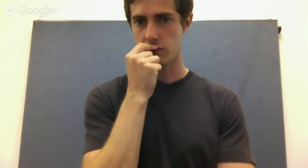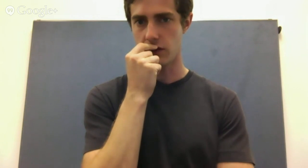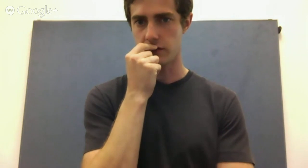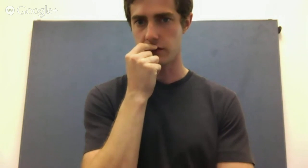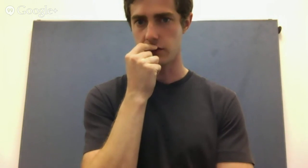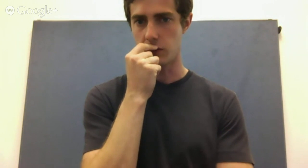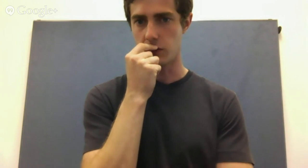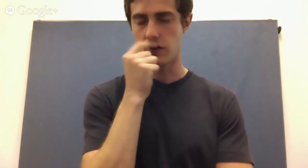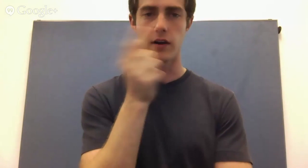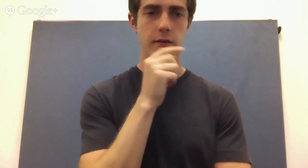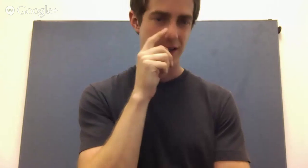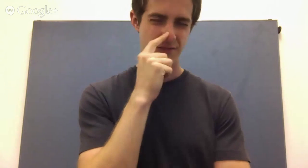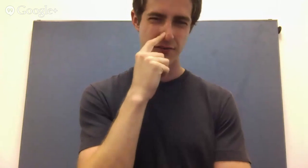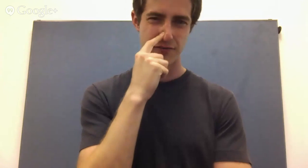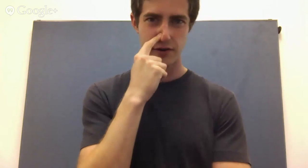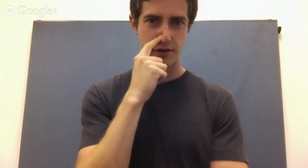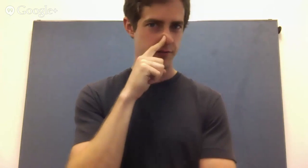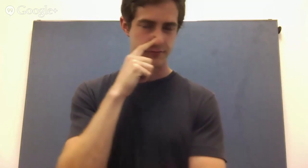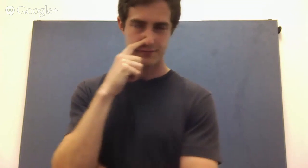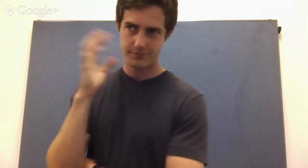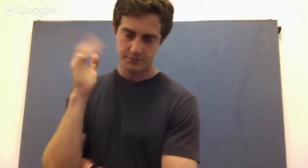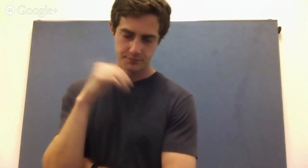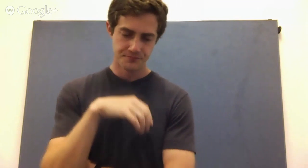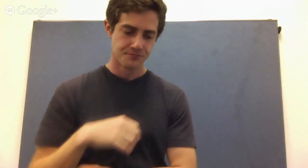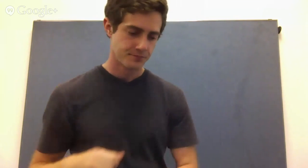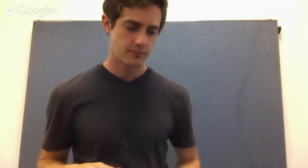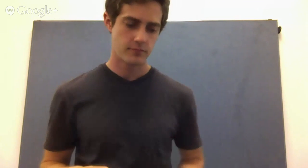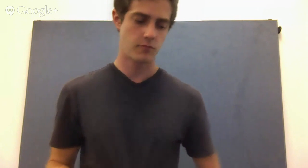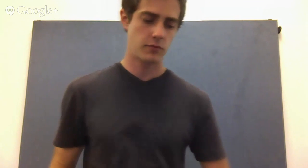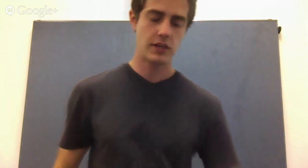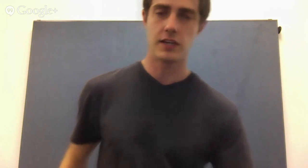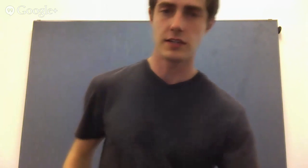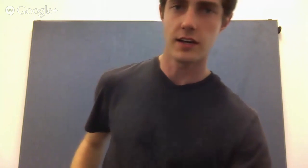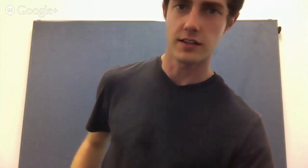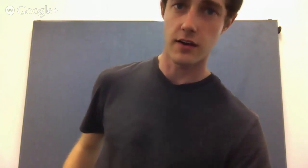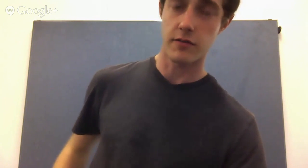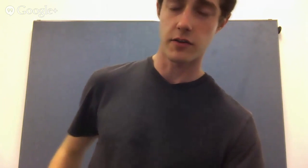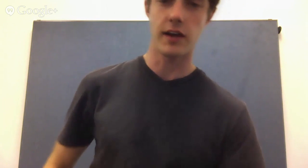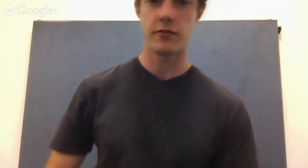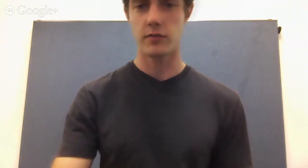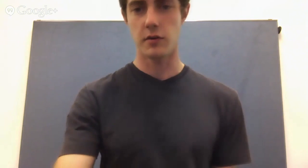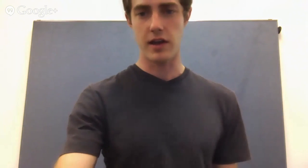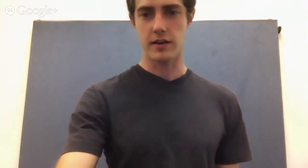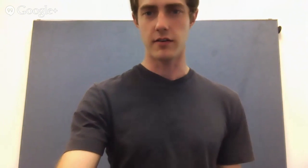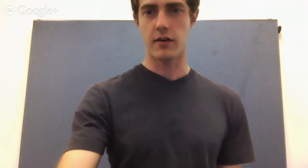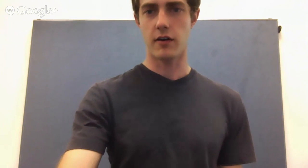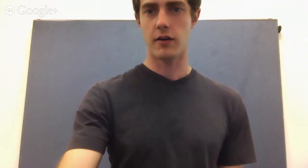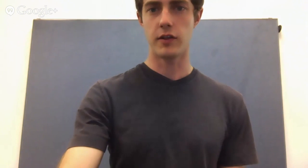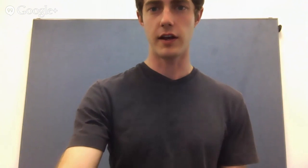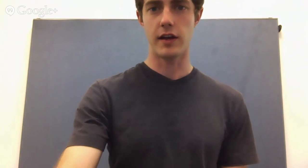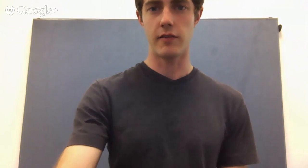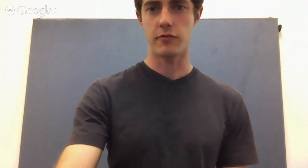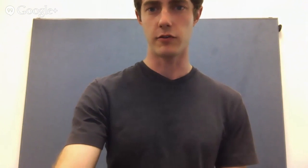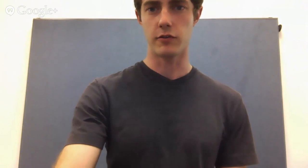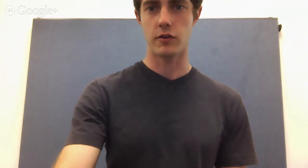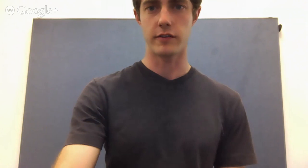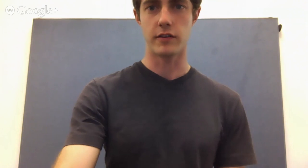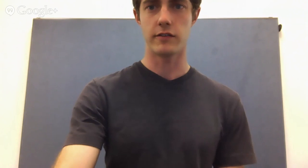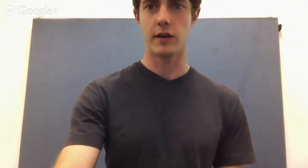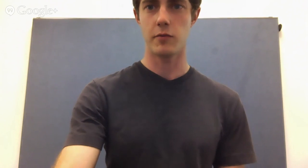glossing this one. All right, for fear of getting taken down off the live stream and also that I haven't finished glossing this, I'm going to